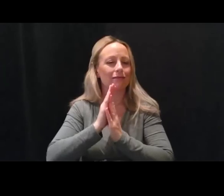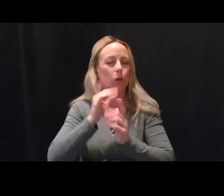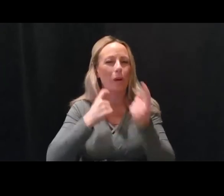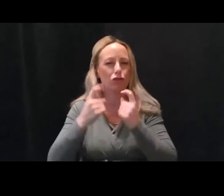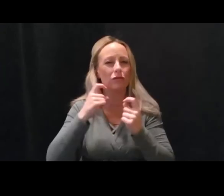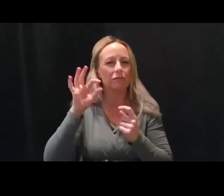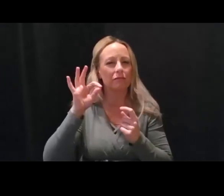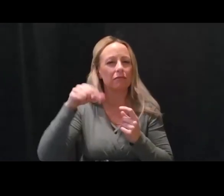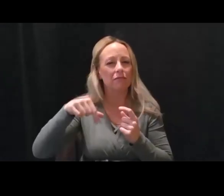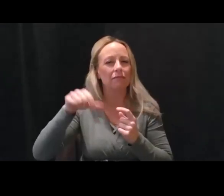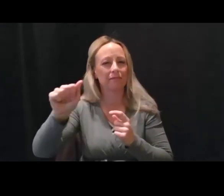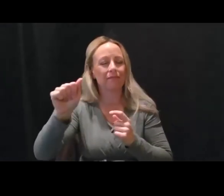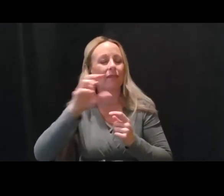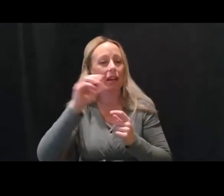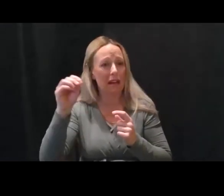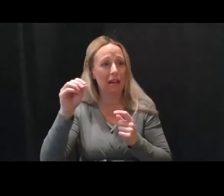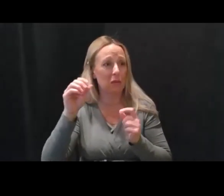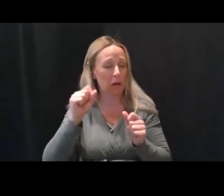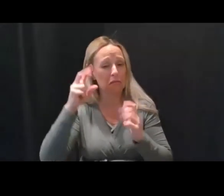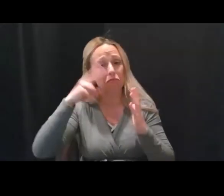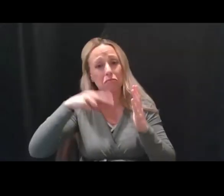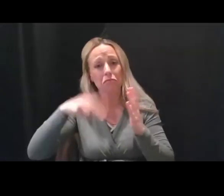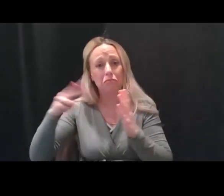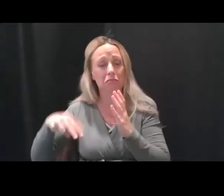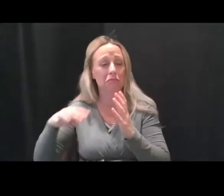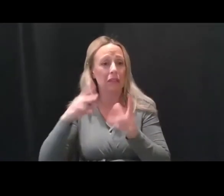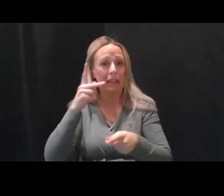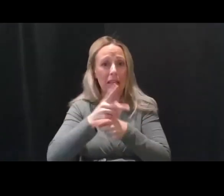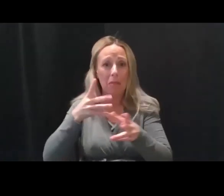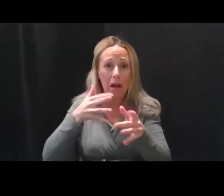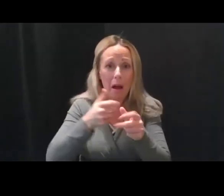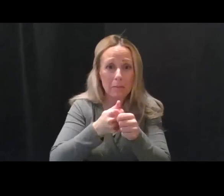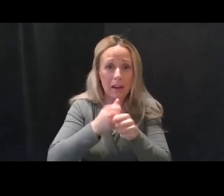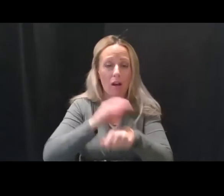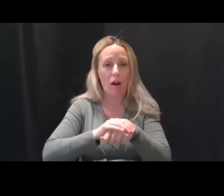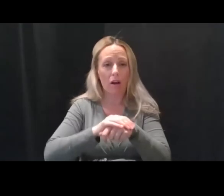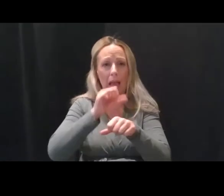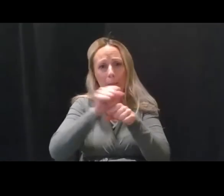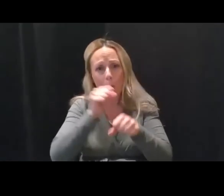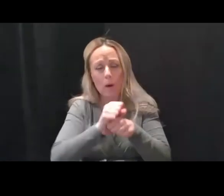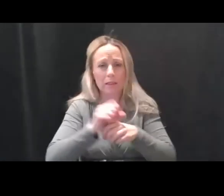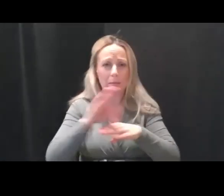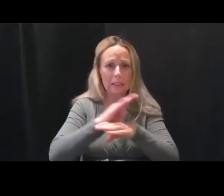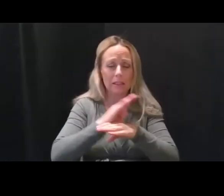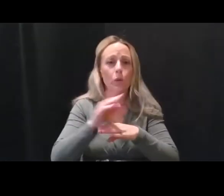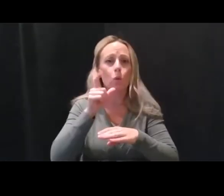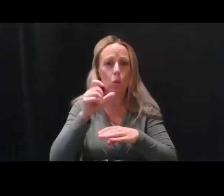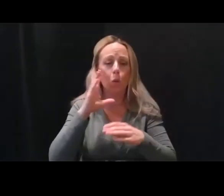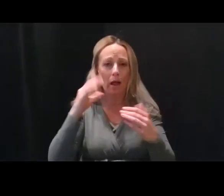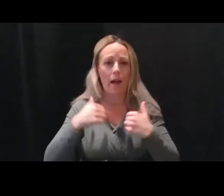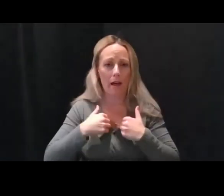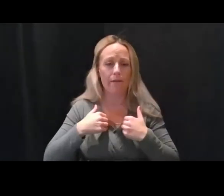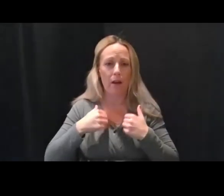can also begin making sure that they keep updated on the roster of employees and businesses that meet those definitions